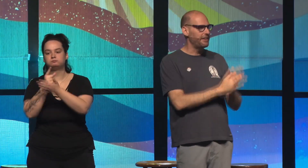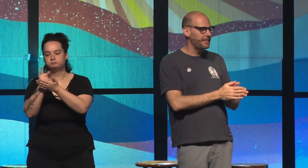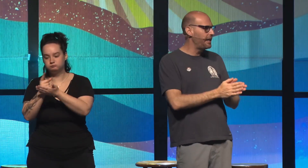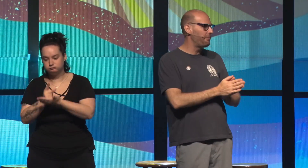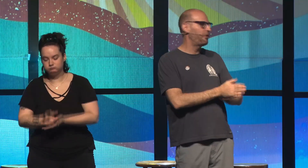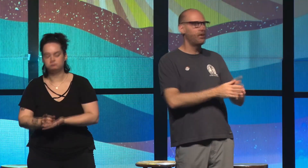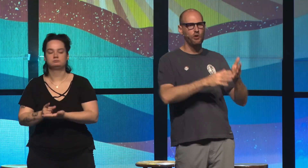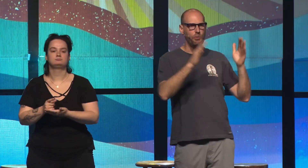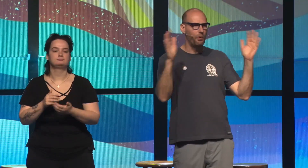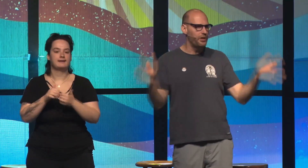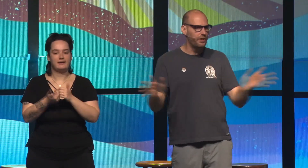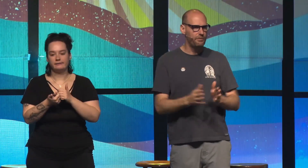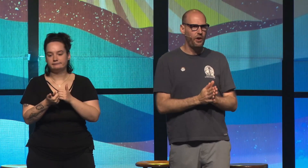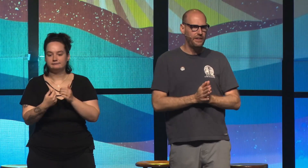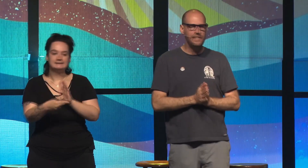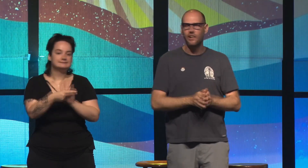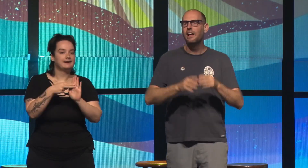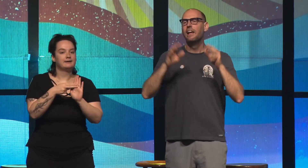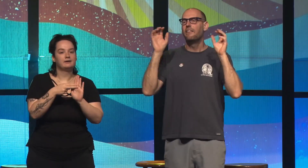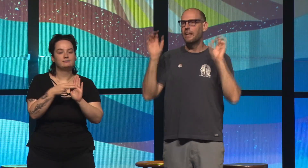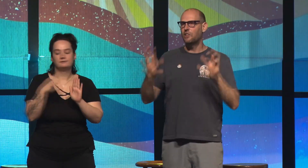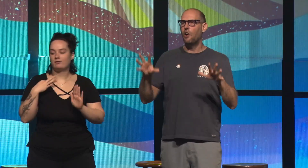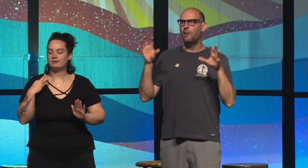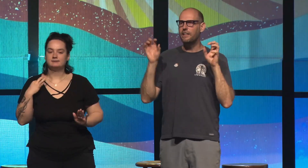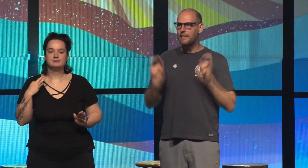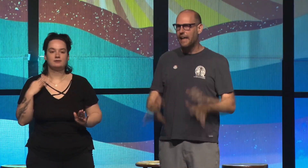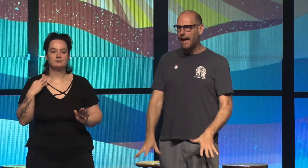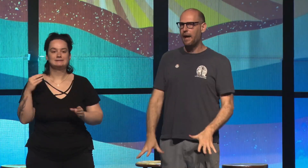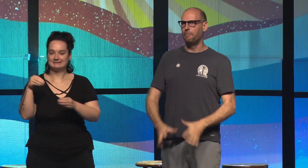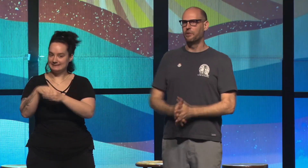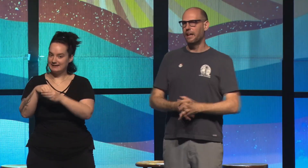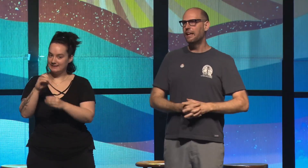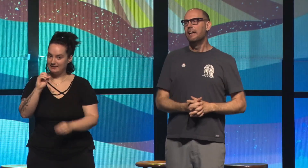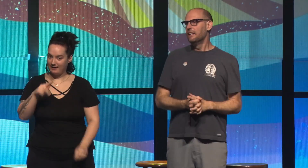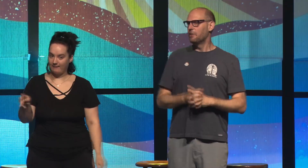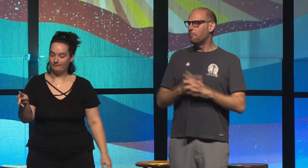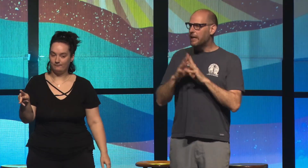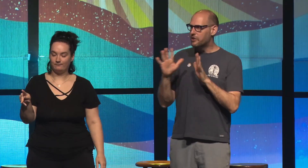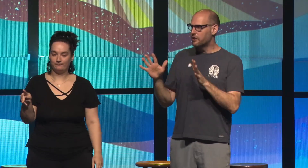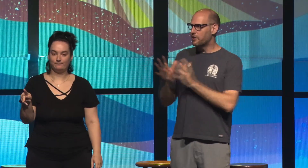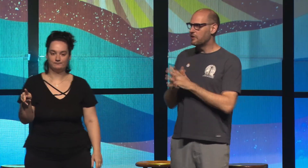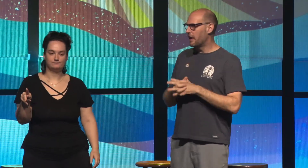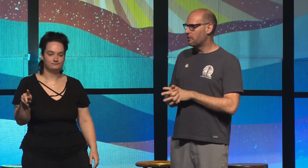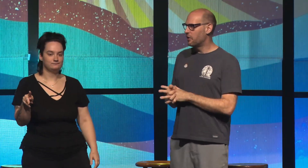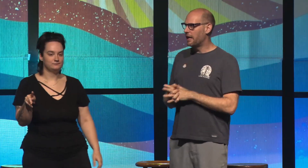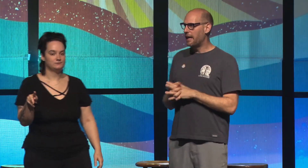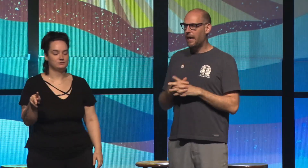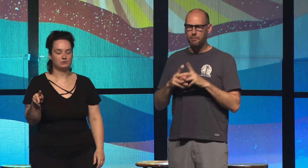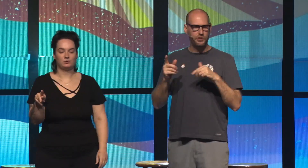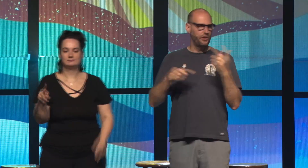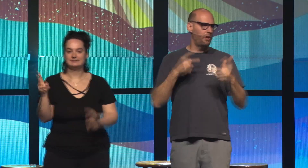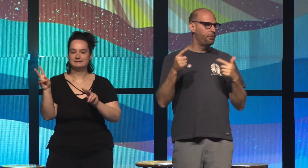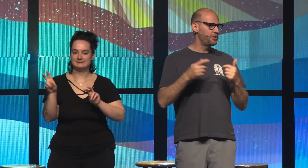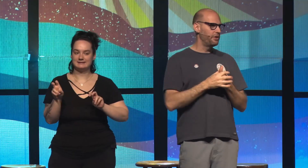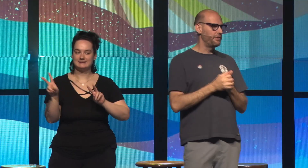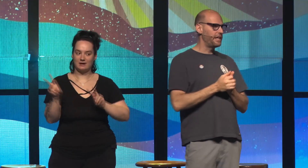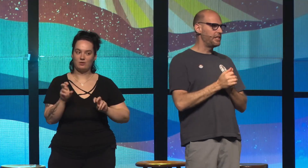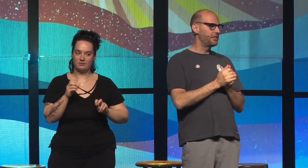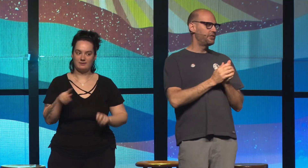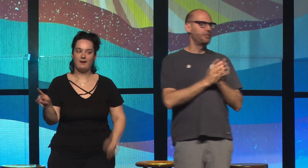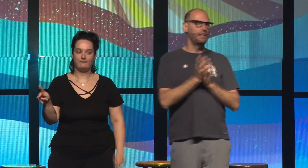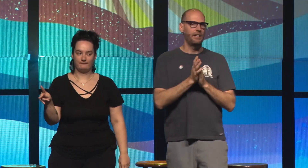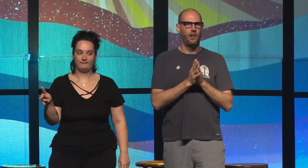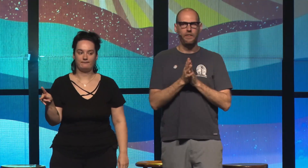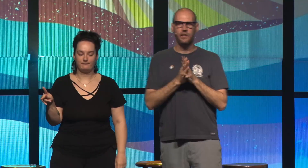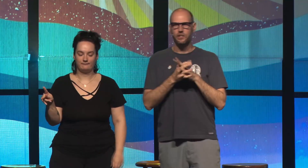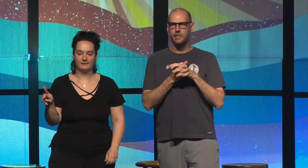somewhere, how to sign up for a group, where you can volunteer, that's all in the app, okay? So make sure that you download that app and turn on push